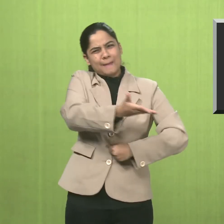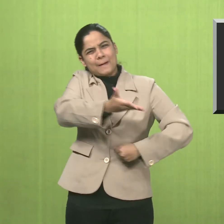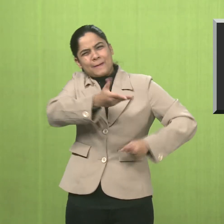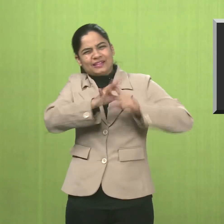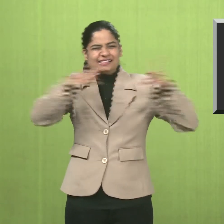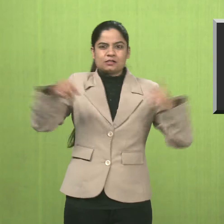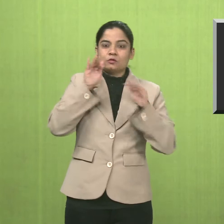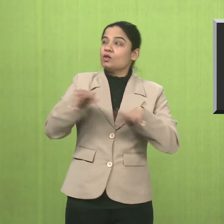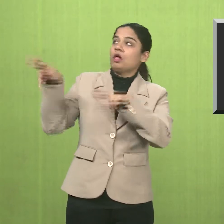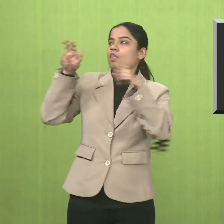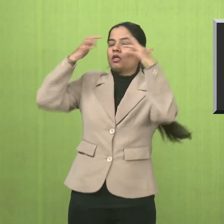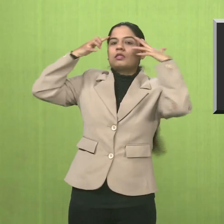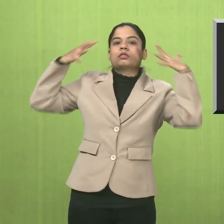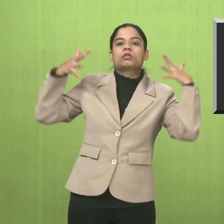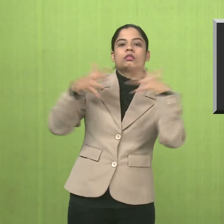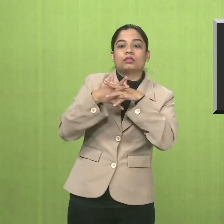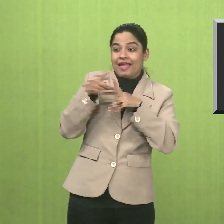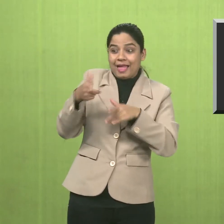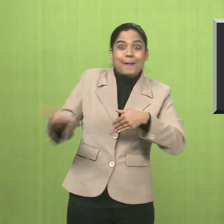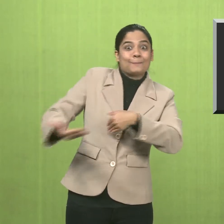day and have fights with his wife.